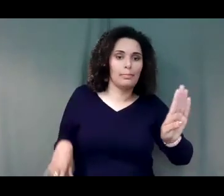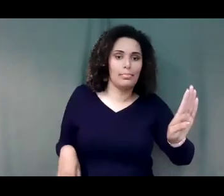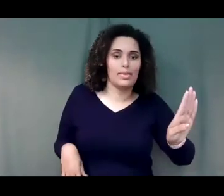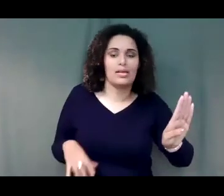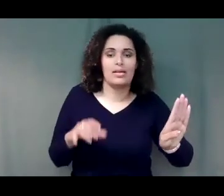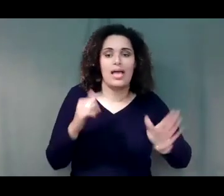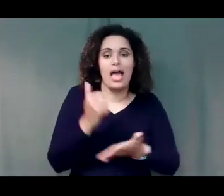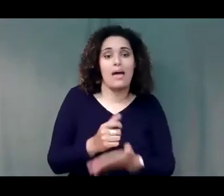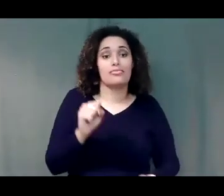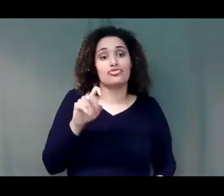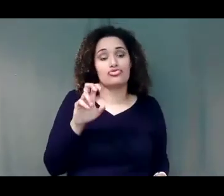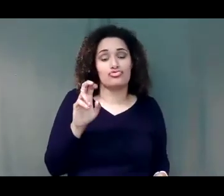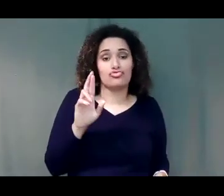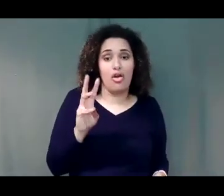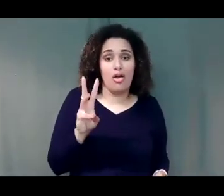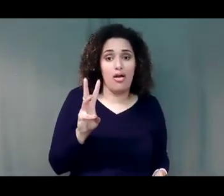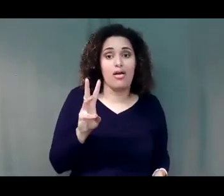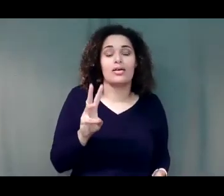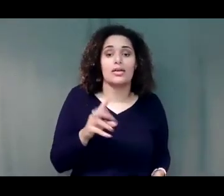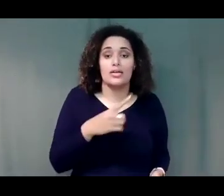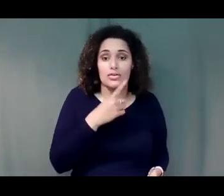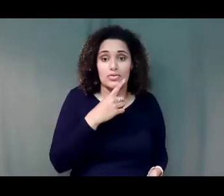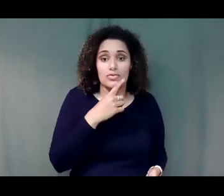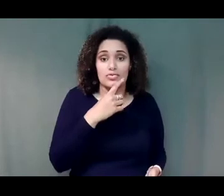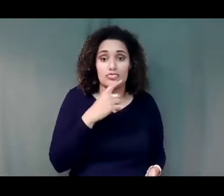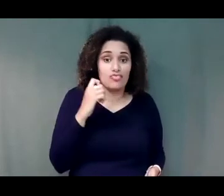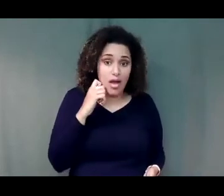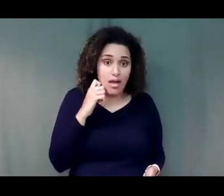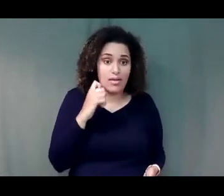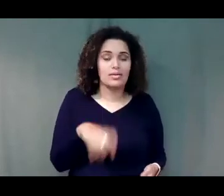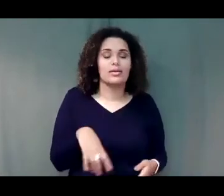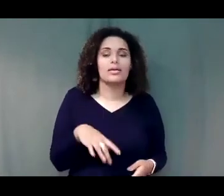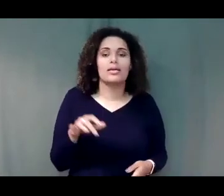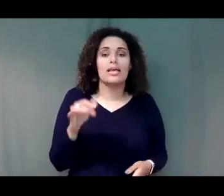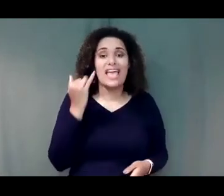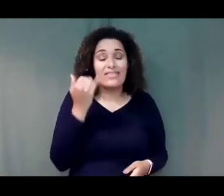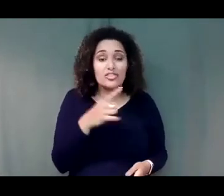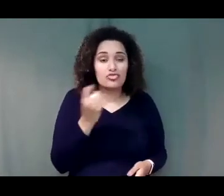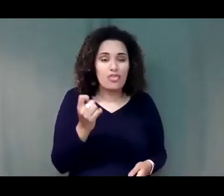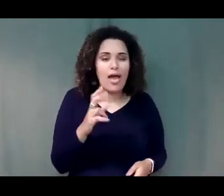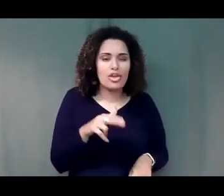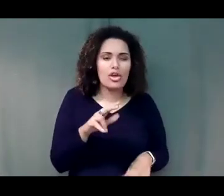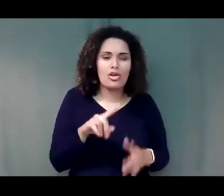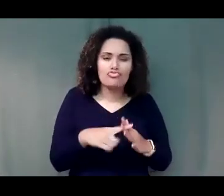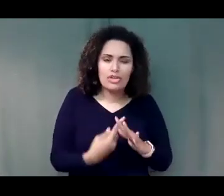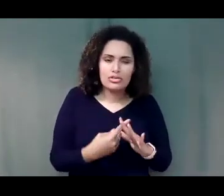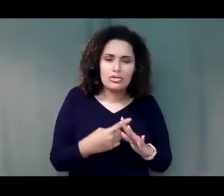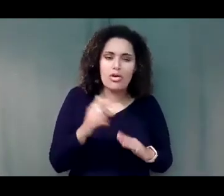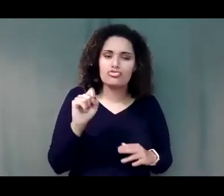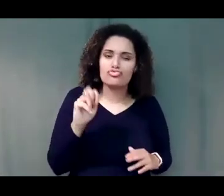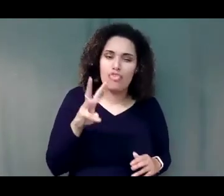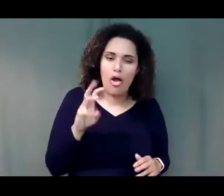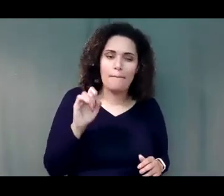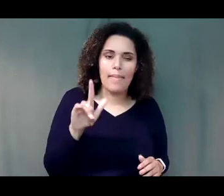straw dry. If it's dry, the original straw bale buildings were built in Nebraska around 1850,